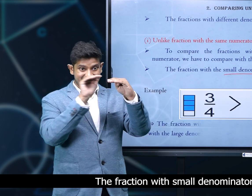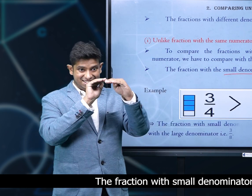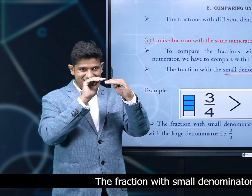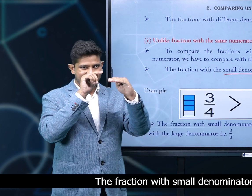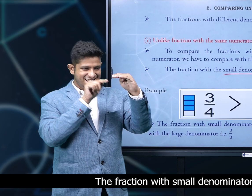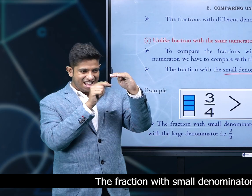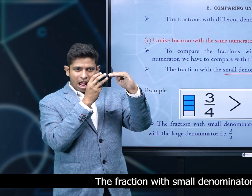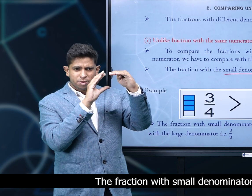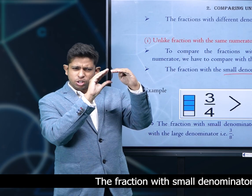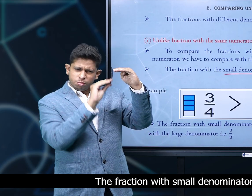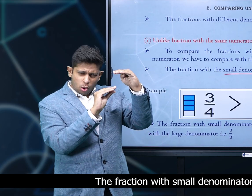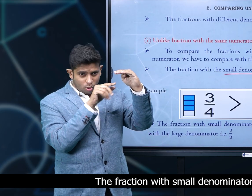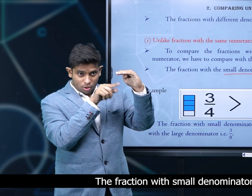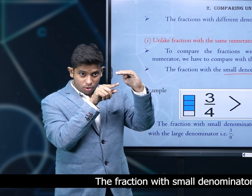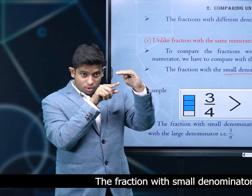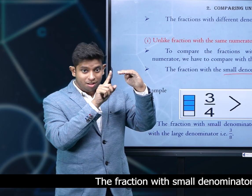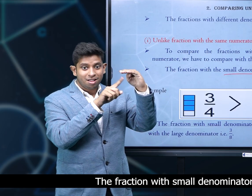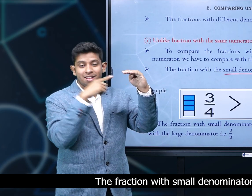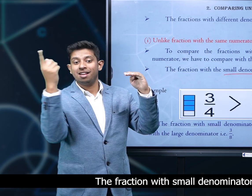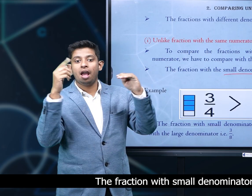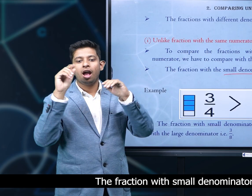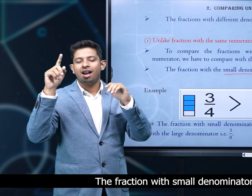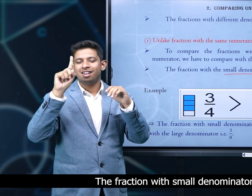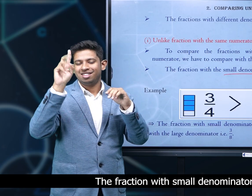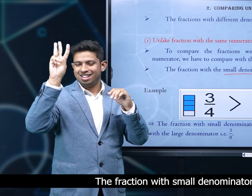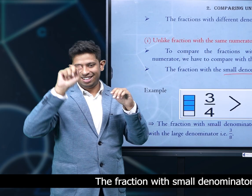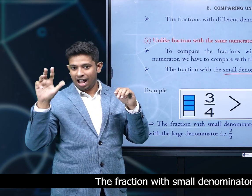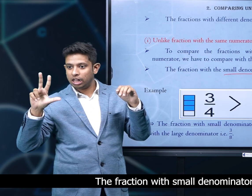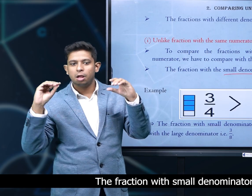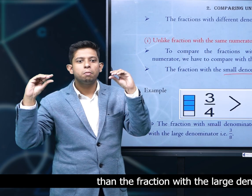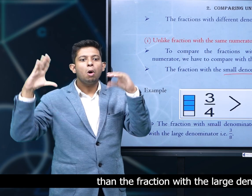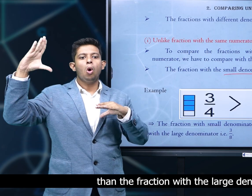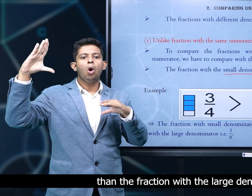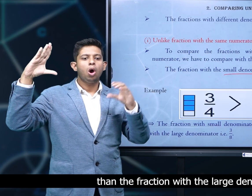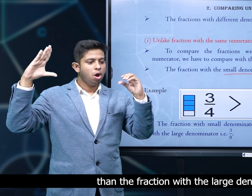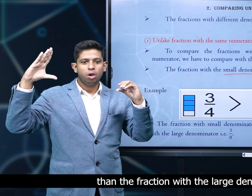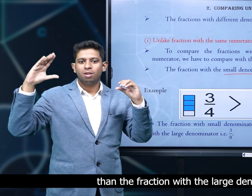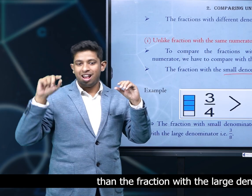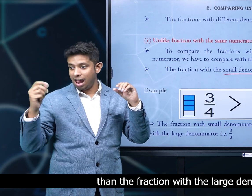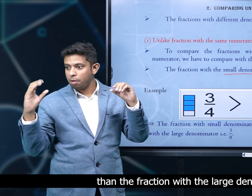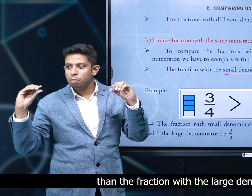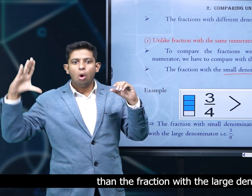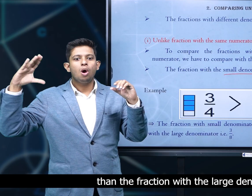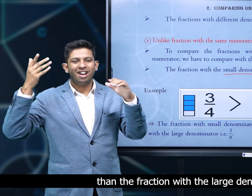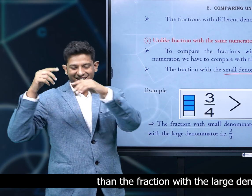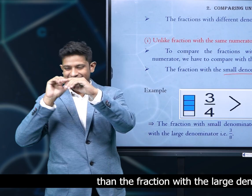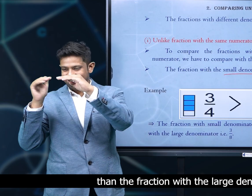The fraction with small denominator, that is 3 by 4, is greater than the fraction with the large denominator, that is 3 by 8.